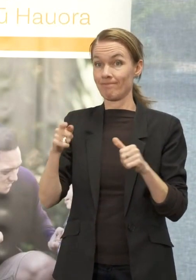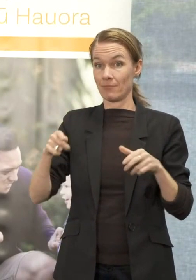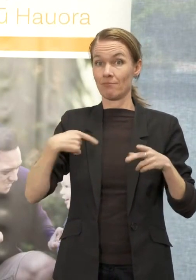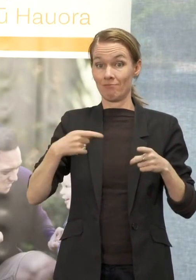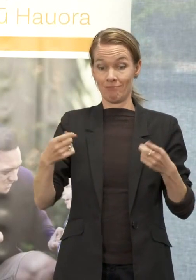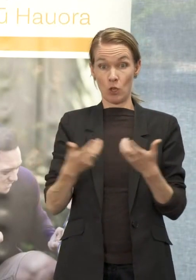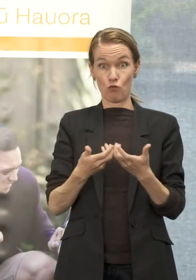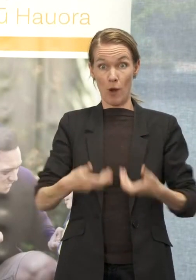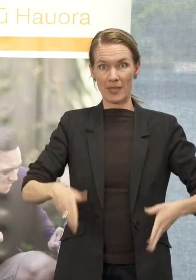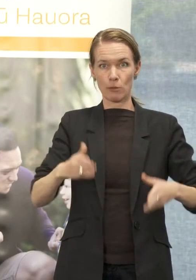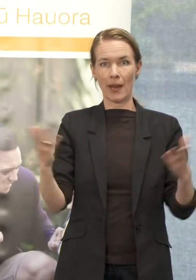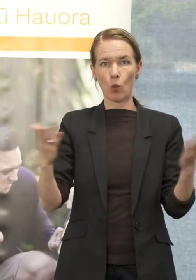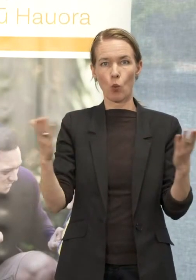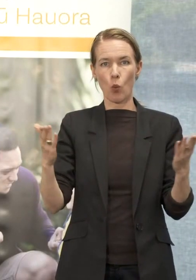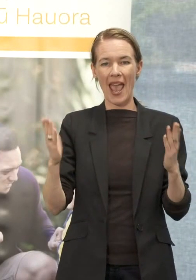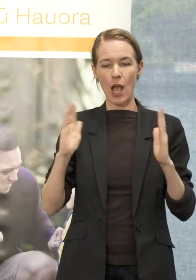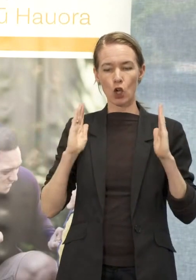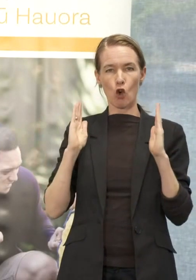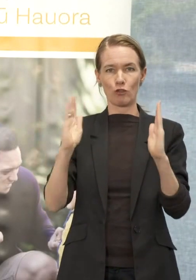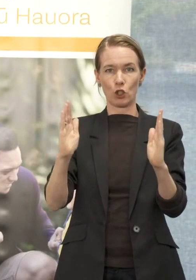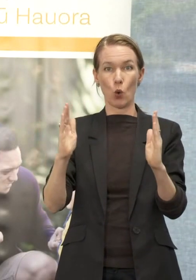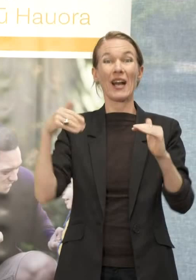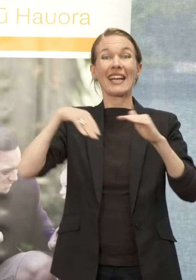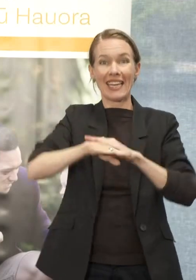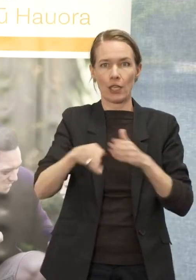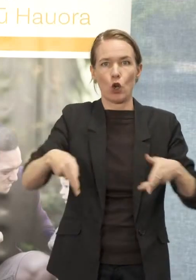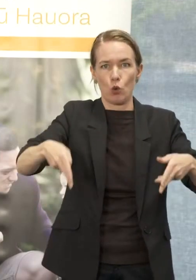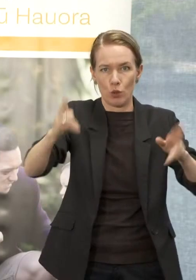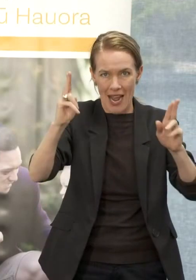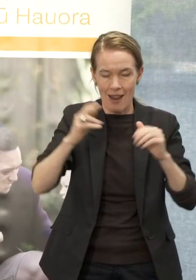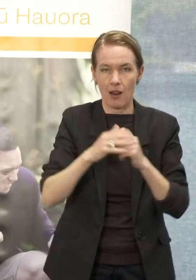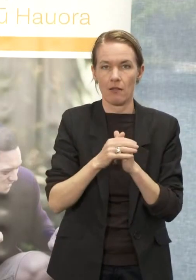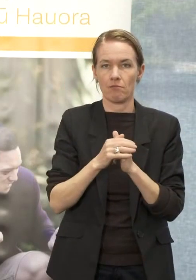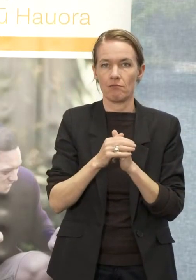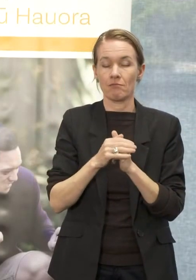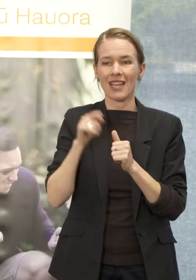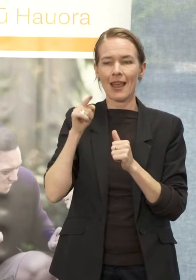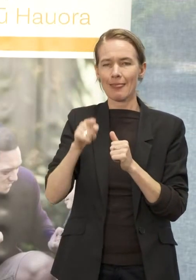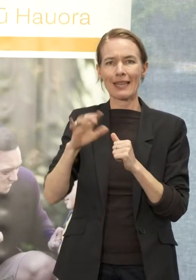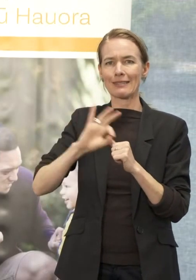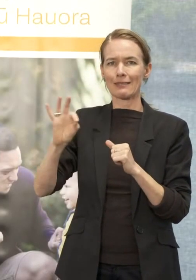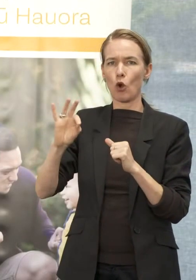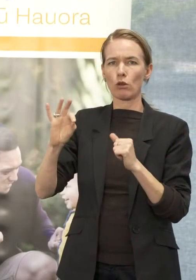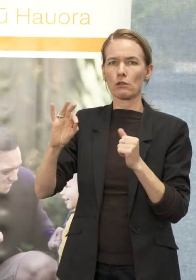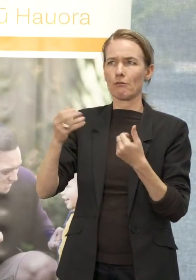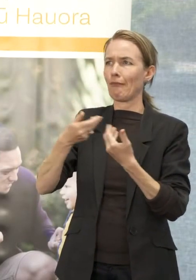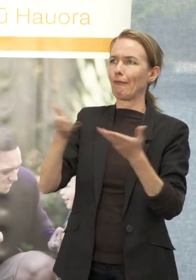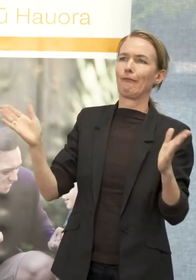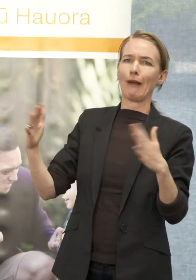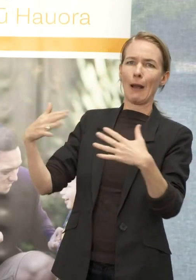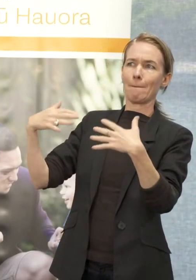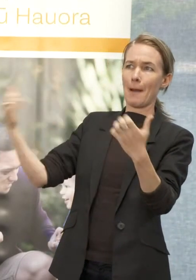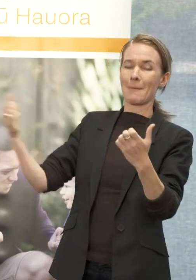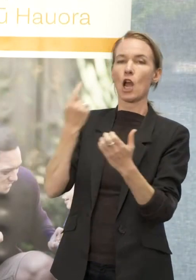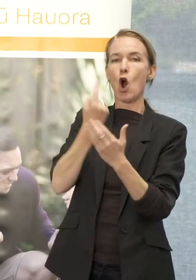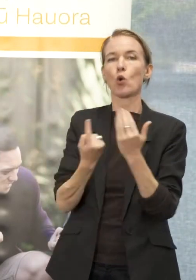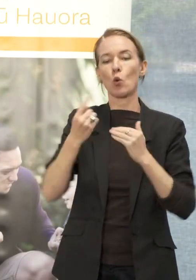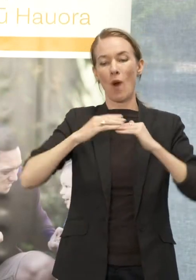a public bin for everyone in the facility. It was very specific for that